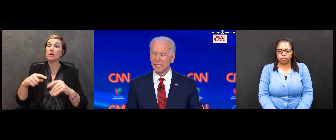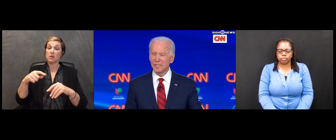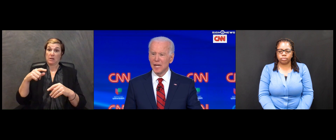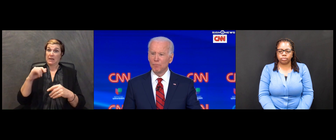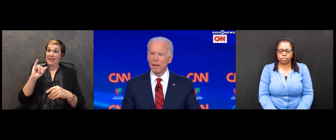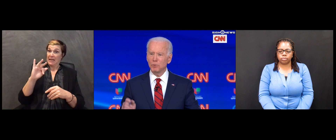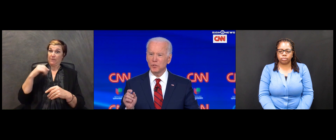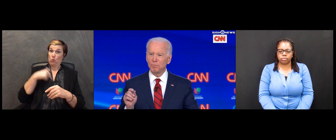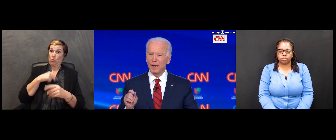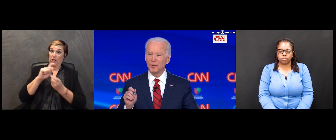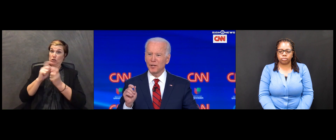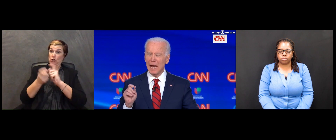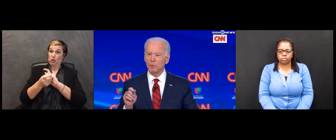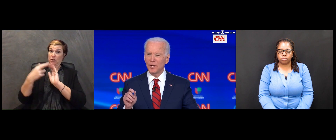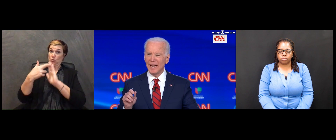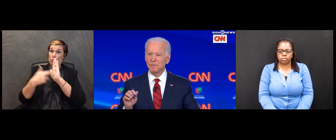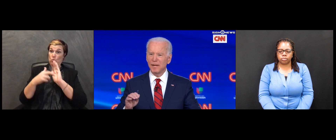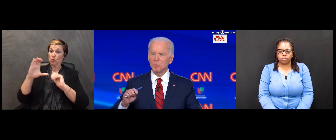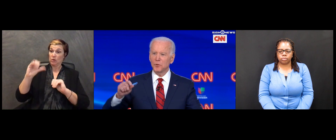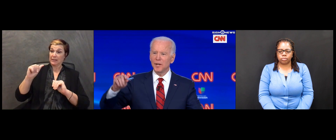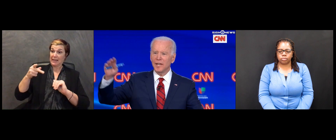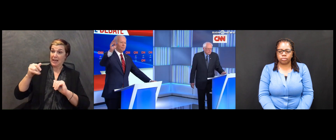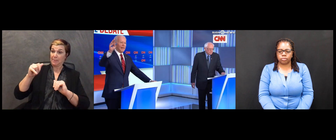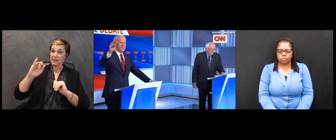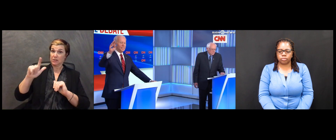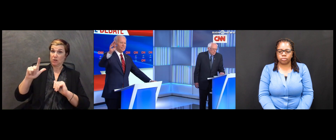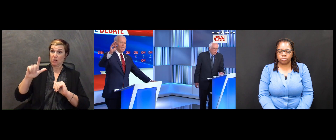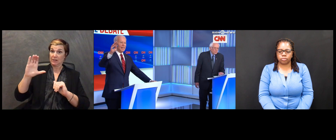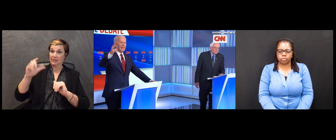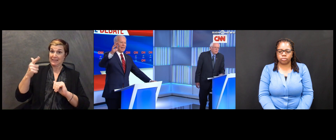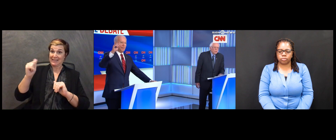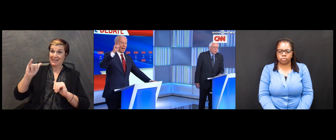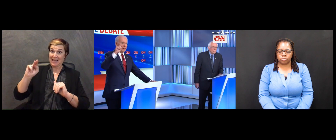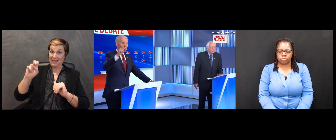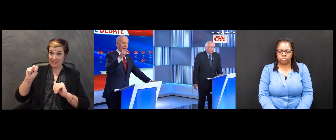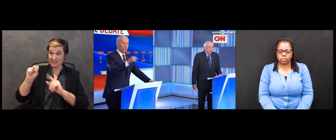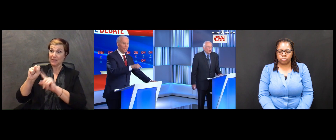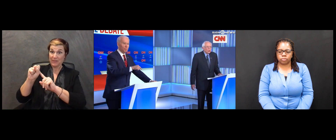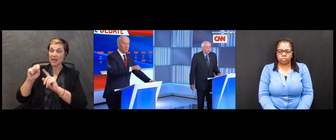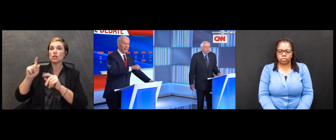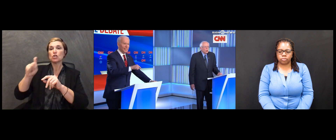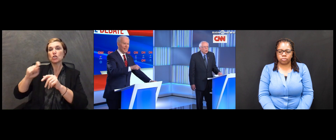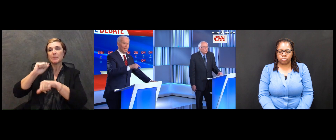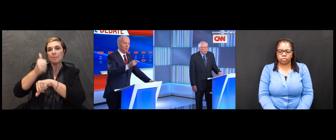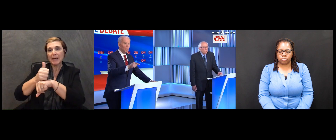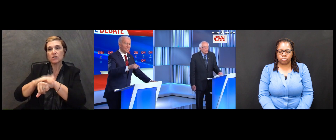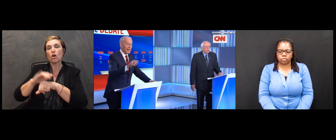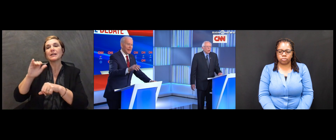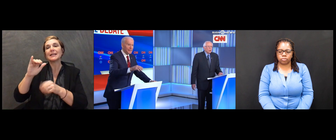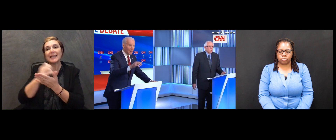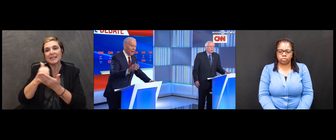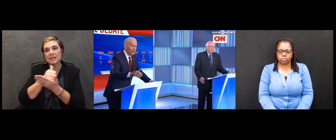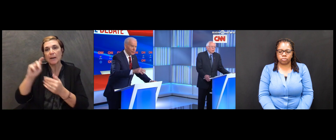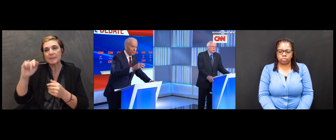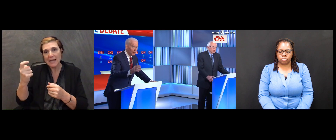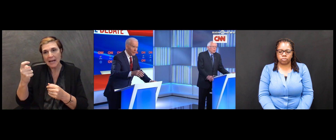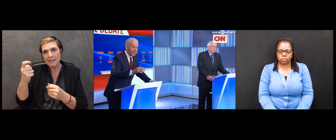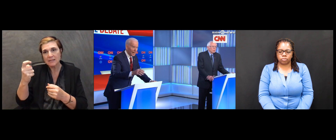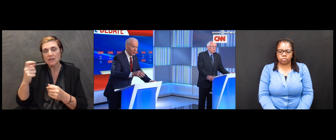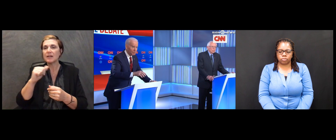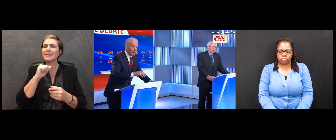capital gains. People should pay their capital gains based on what their income tax is, and not at 20%. That would raise